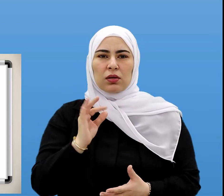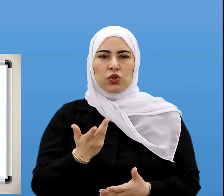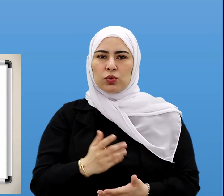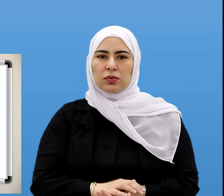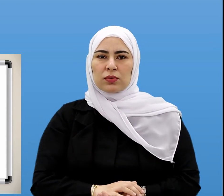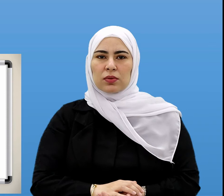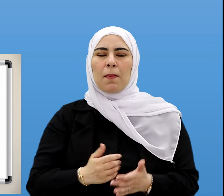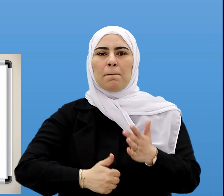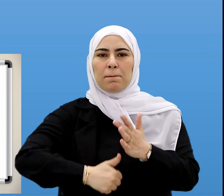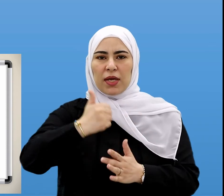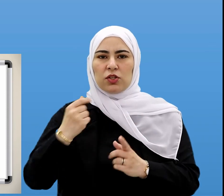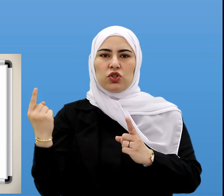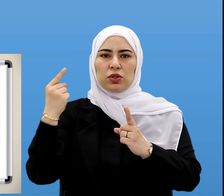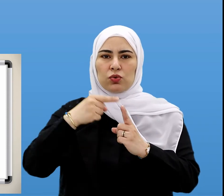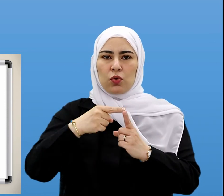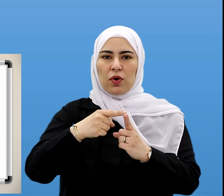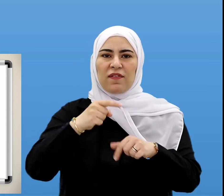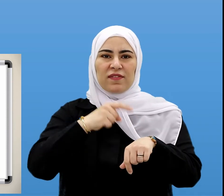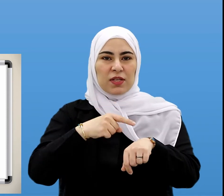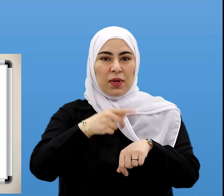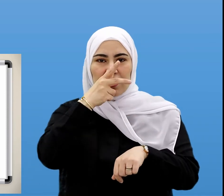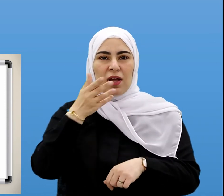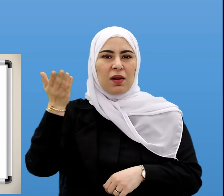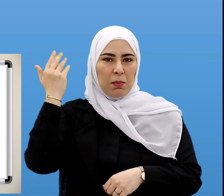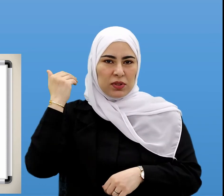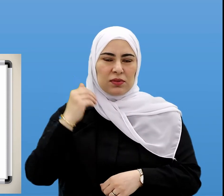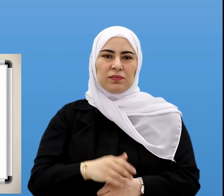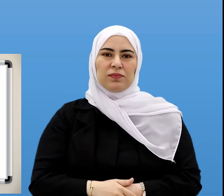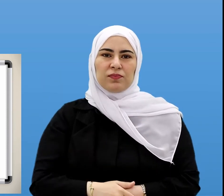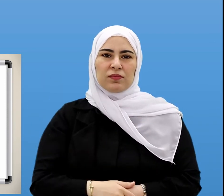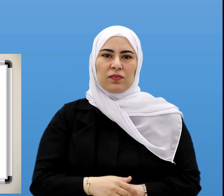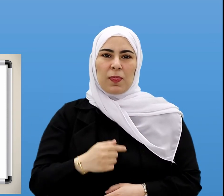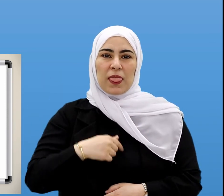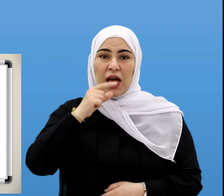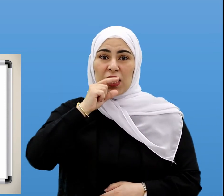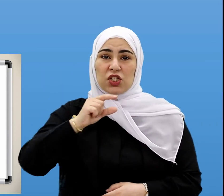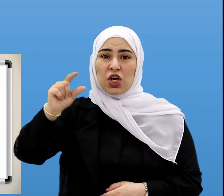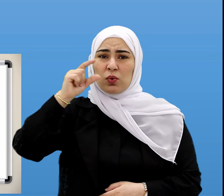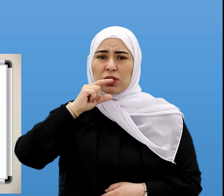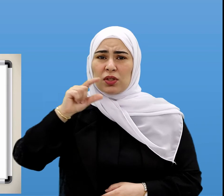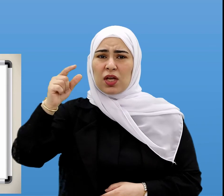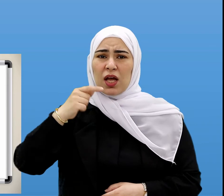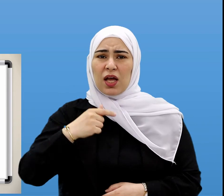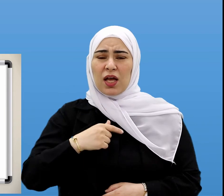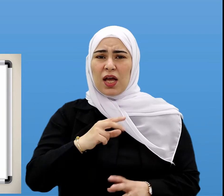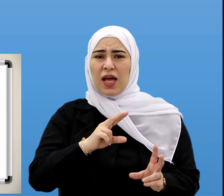managed to. I'll read it again. I shouted as loudly as I could,